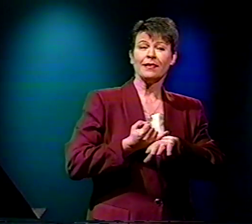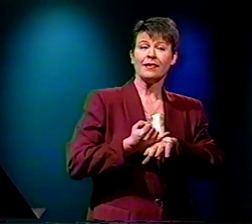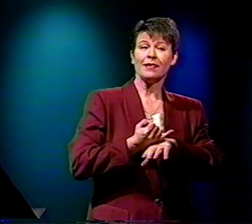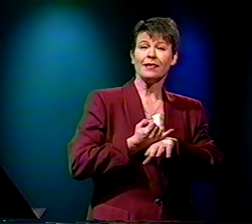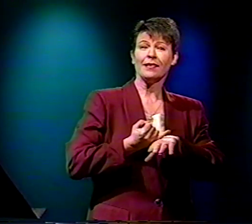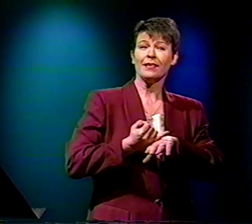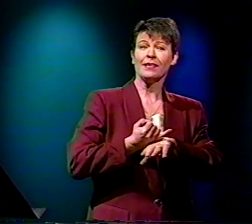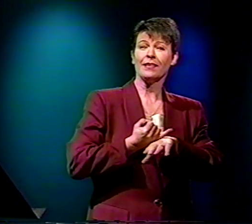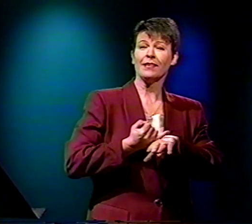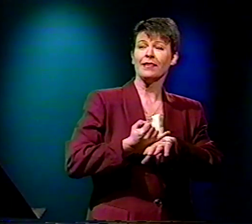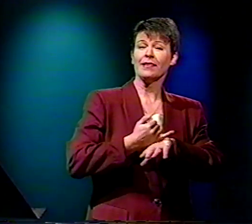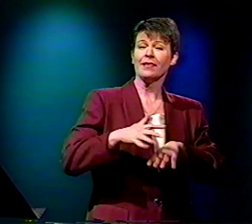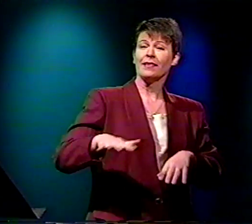later on an island.